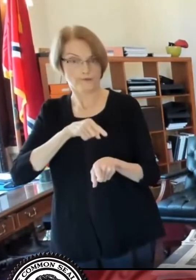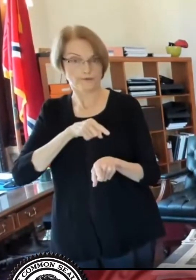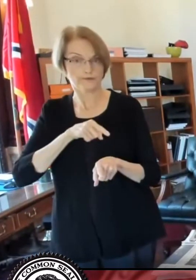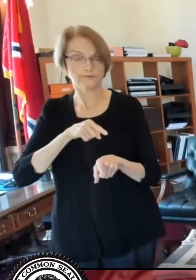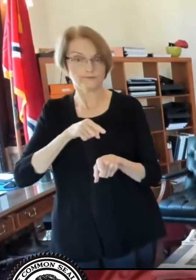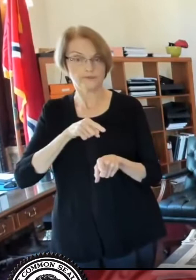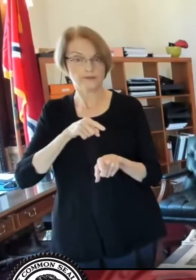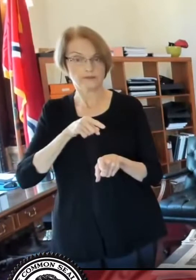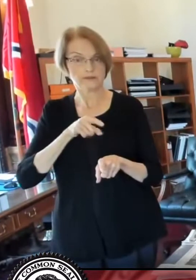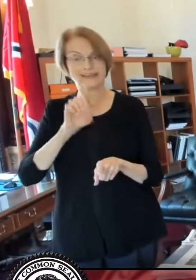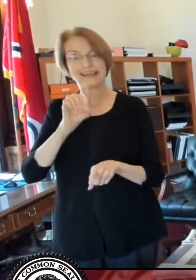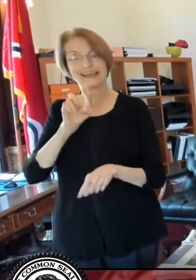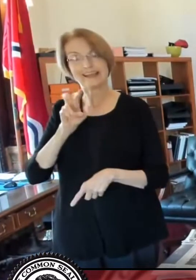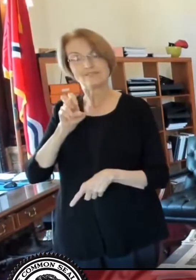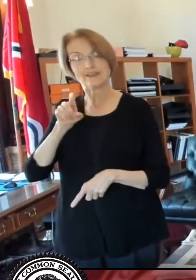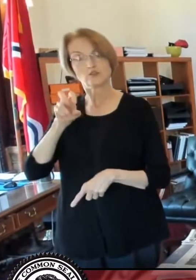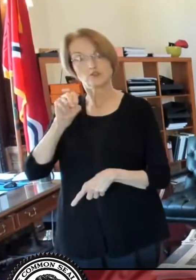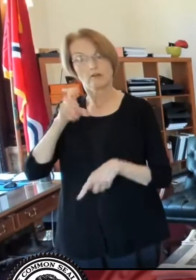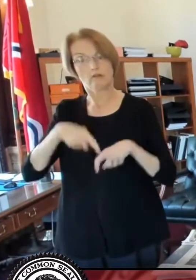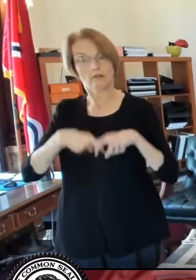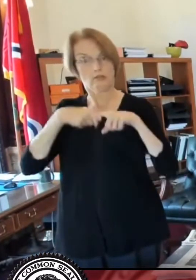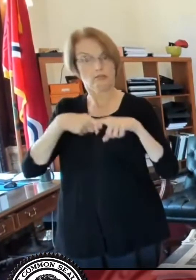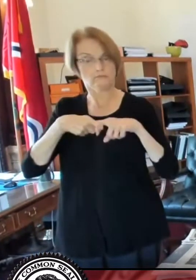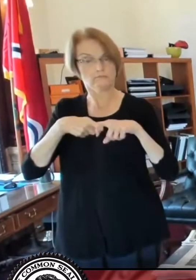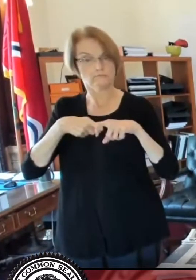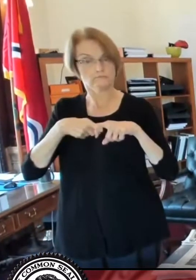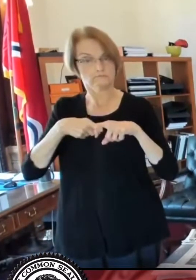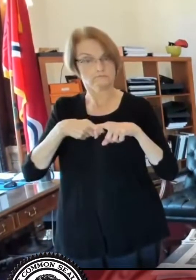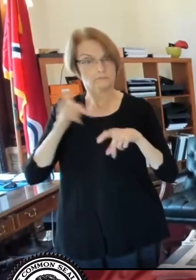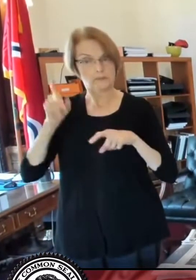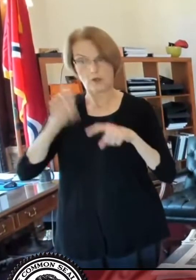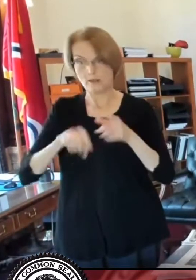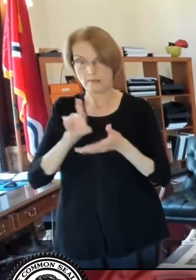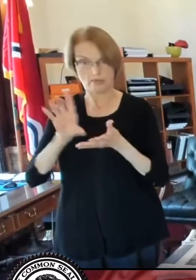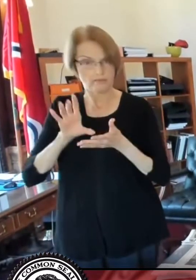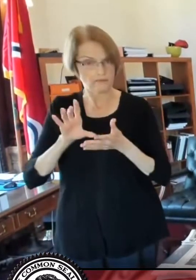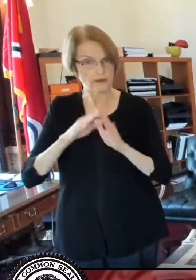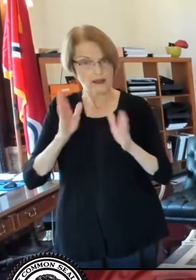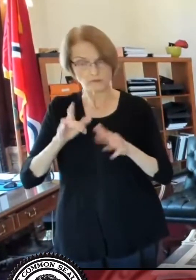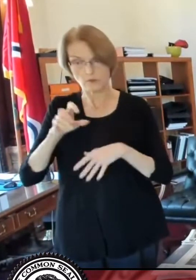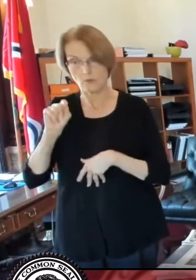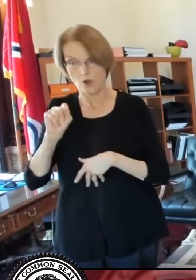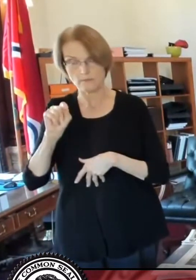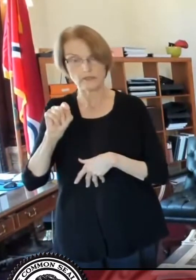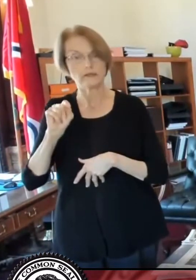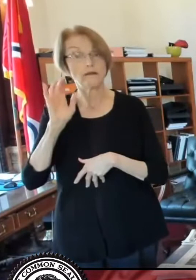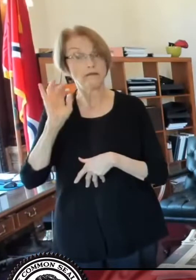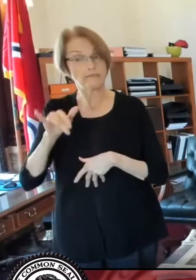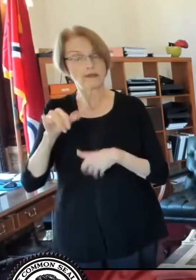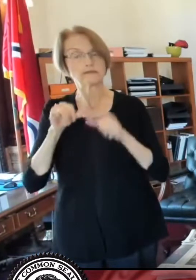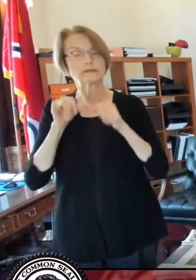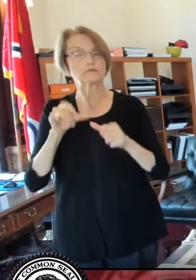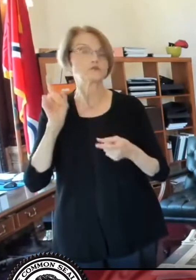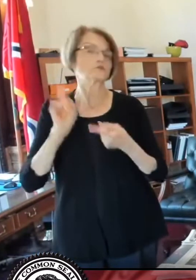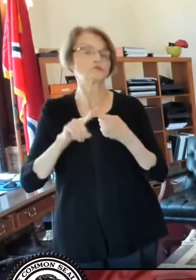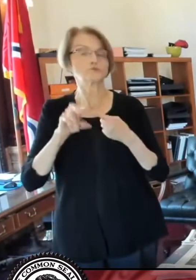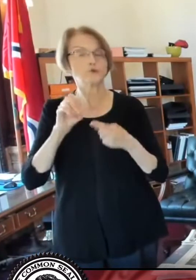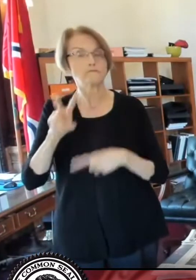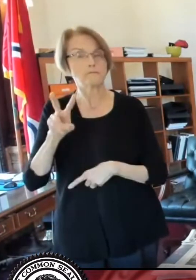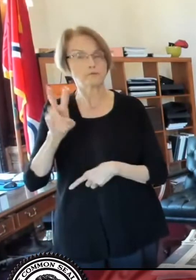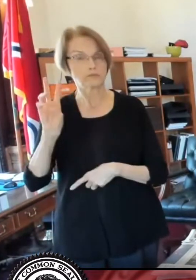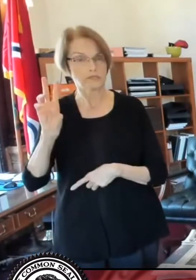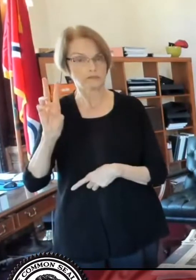the eviction moratorium until November 6th.